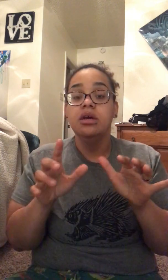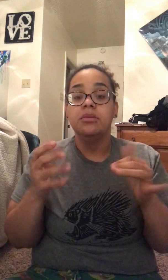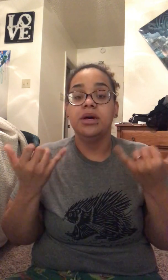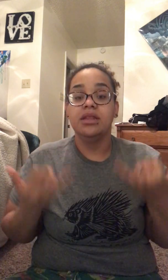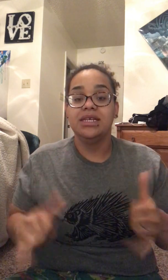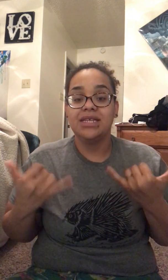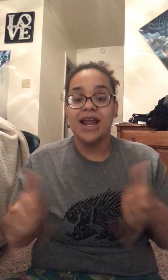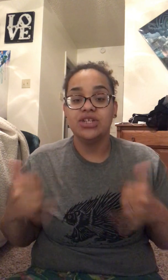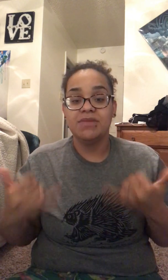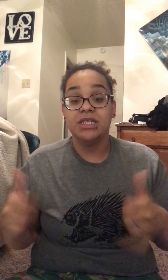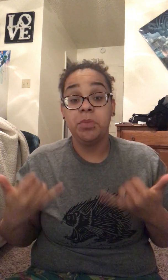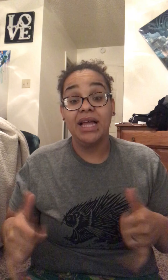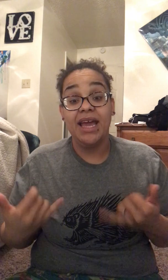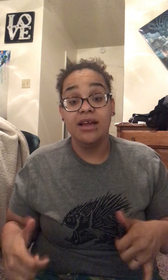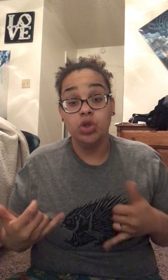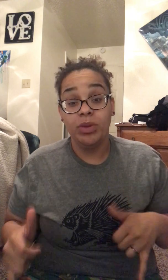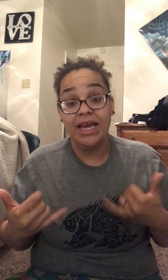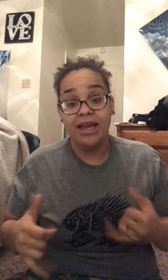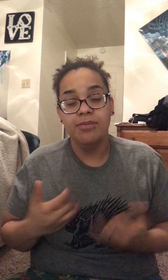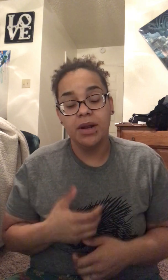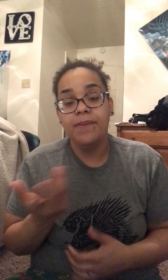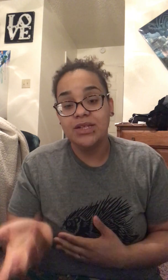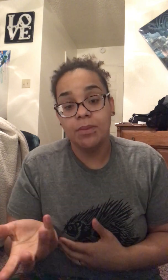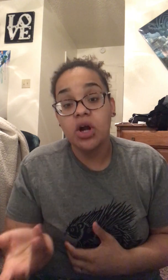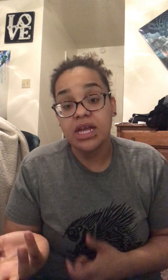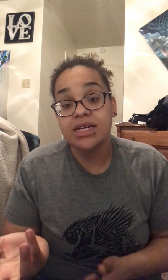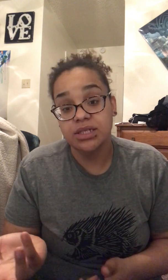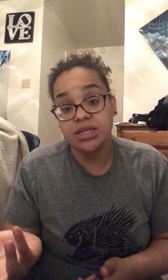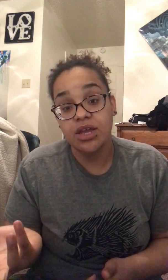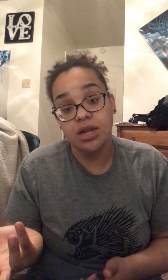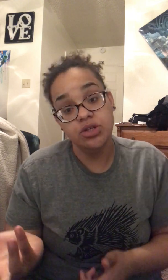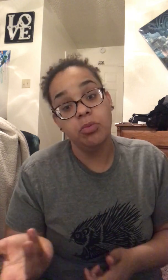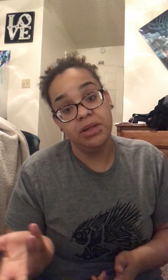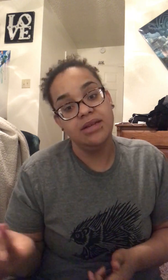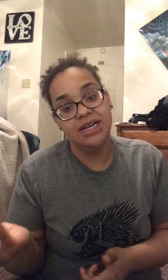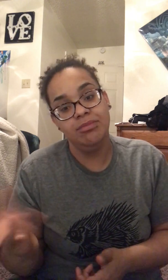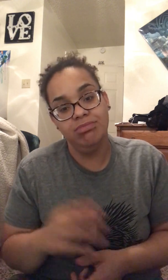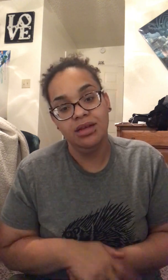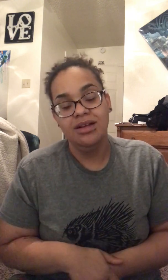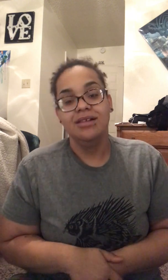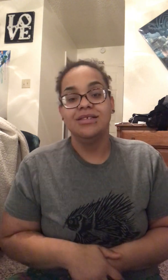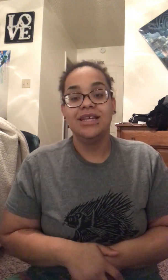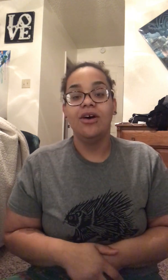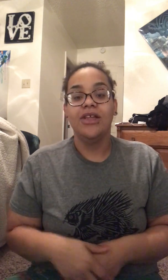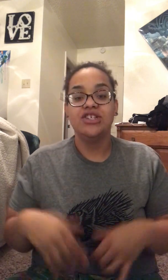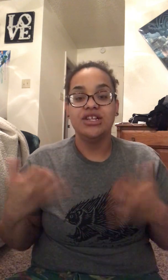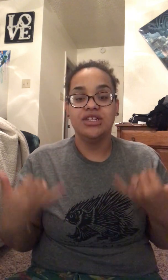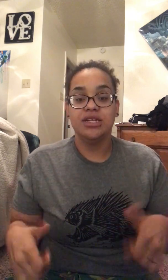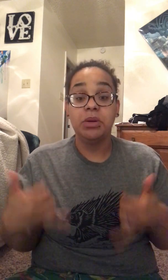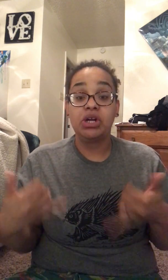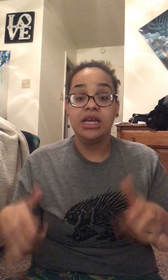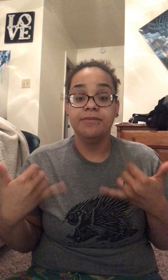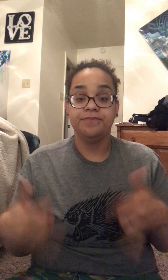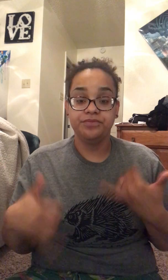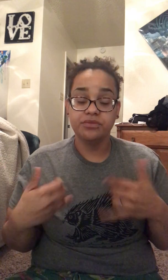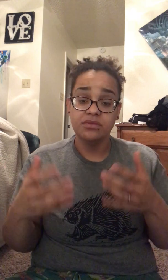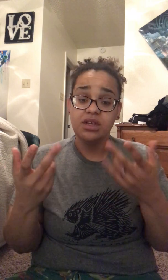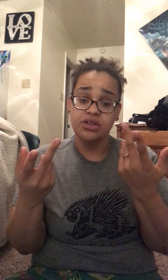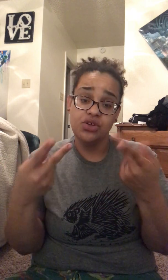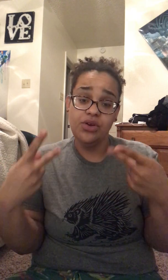But this sign actually means play, to play. But that's what a party is like an adult playtime. So they changed it to party. So you can